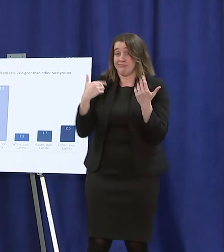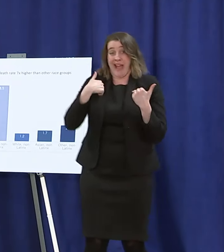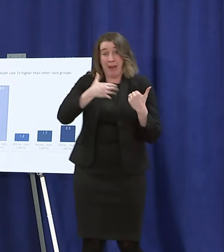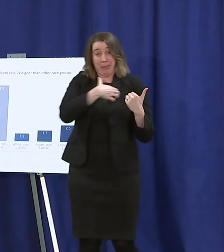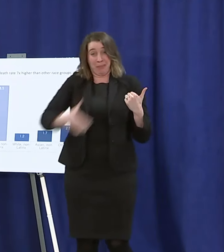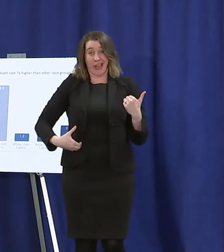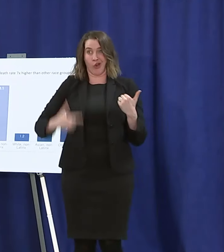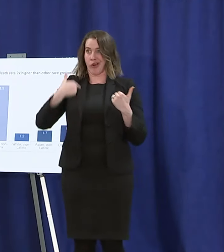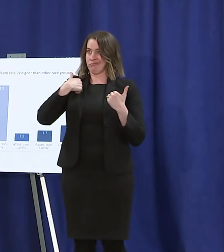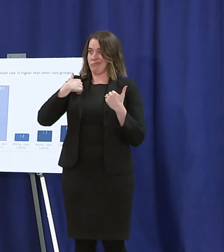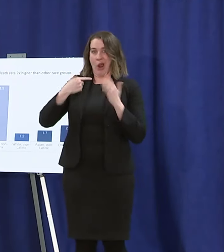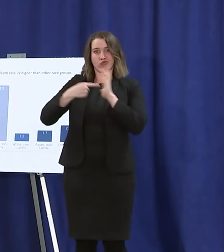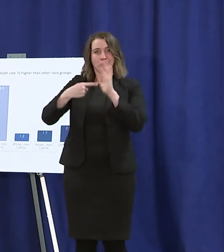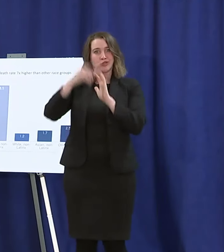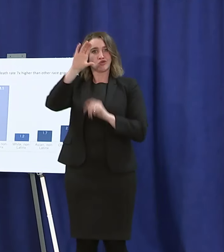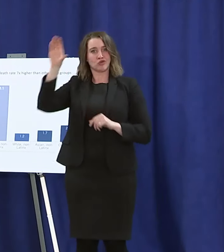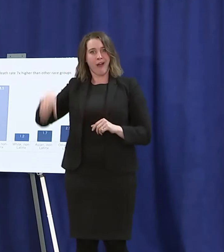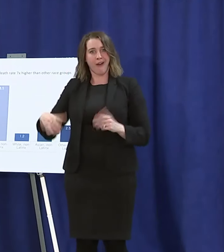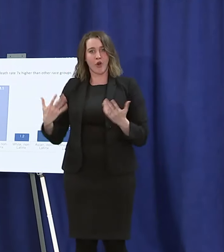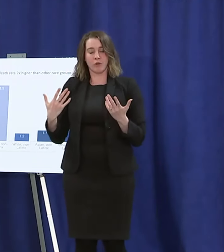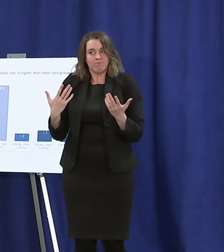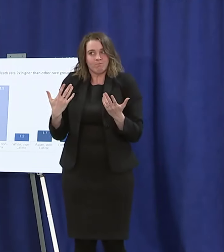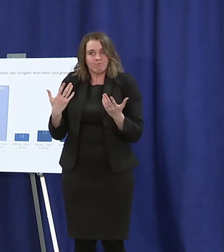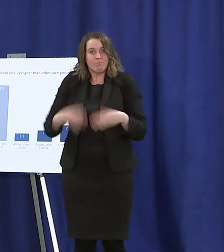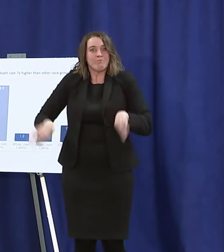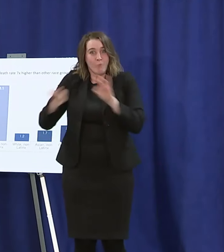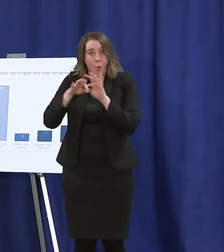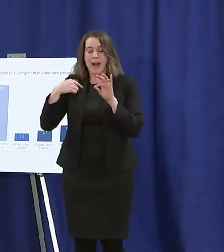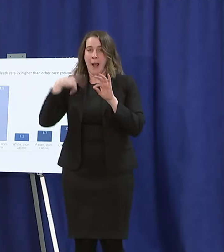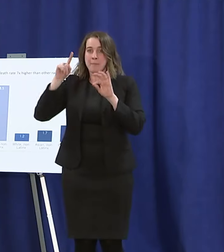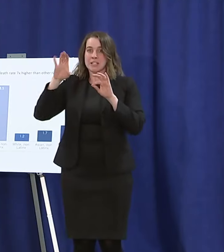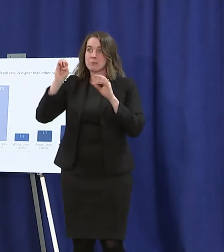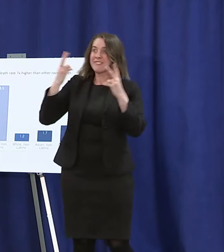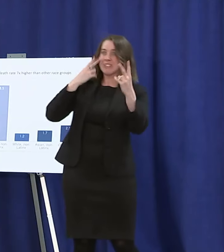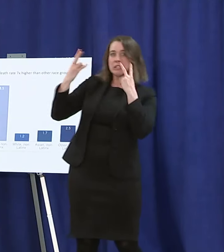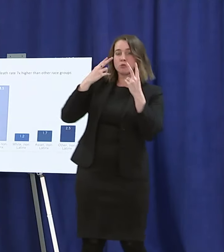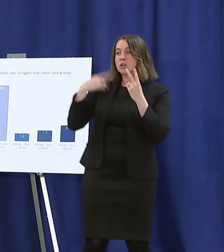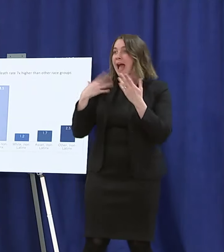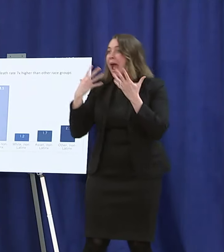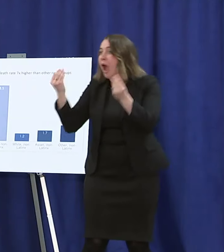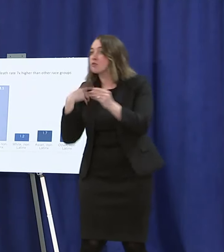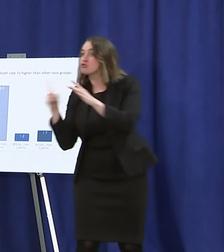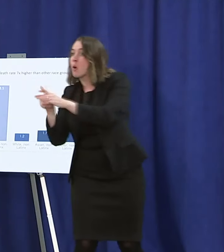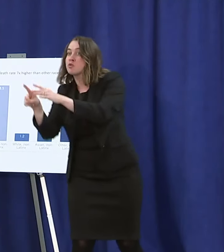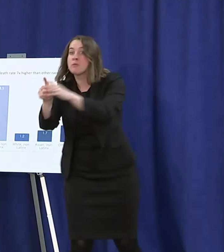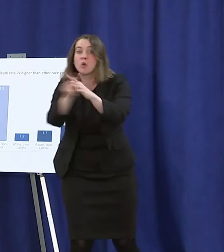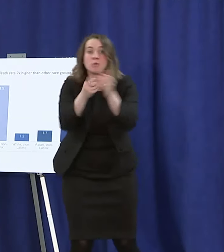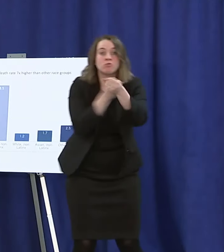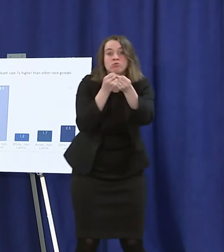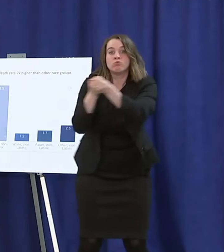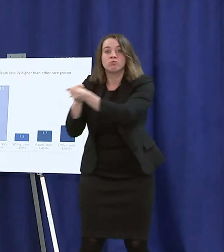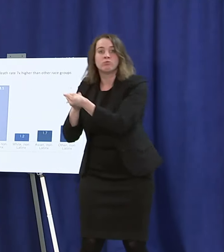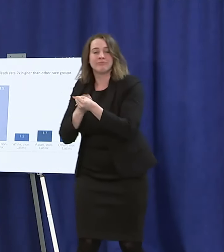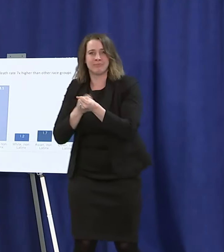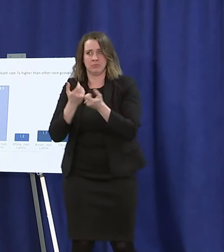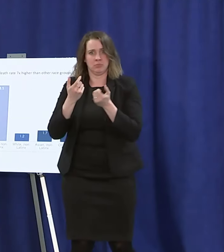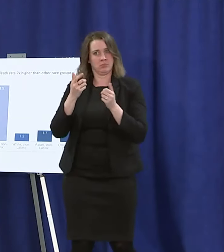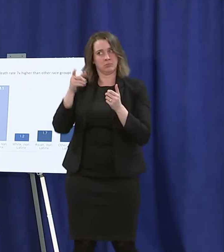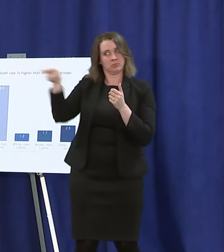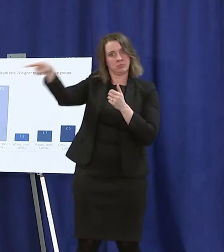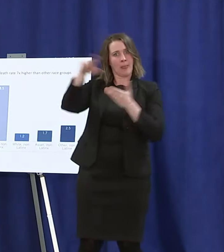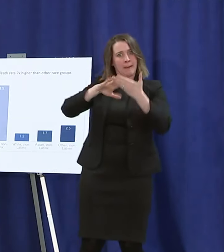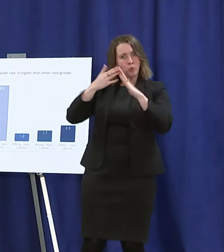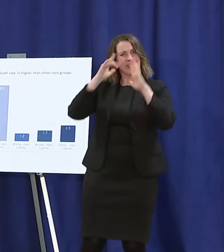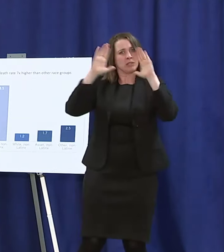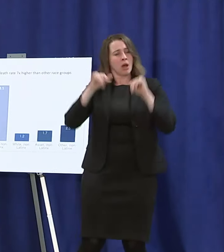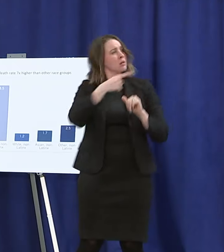face of the city, need to make sure that I am out there and visible through this crisis. People expect me to be a